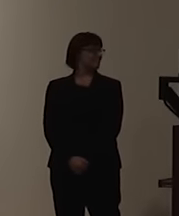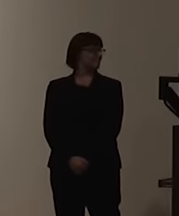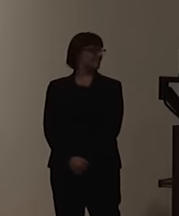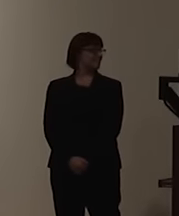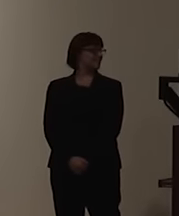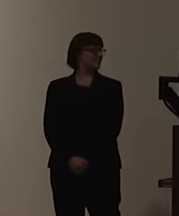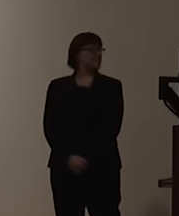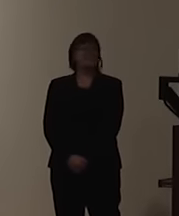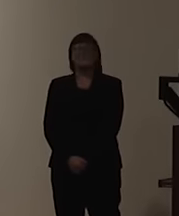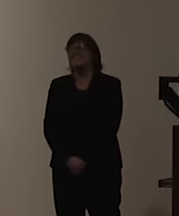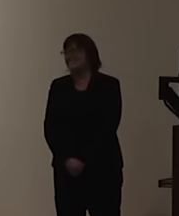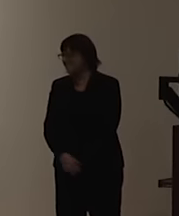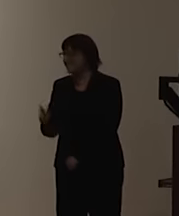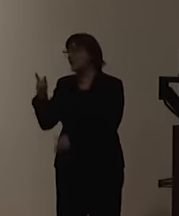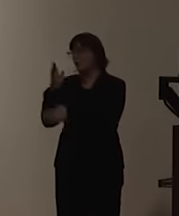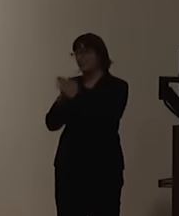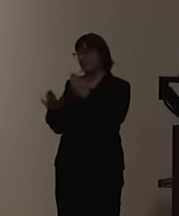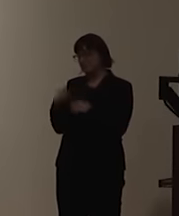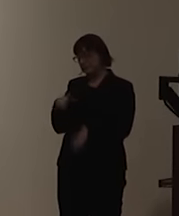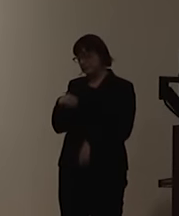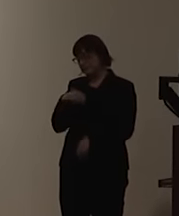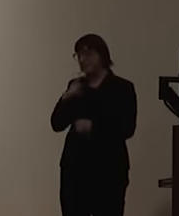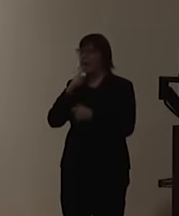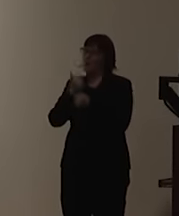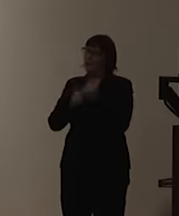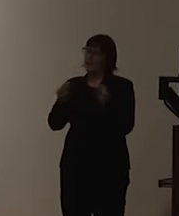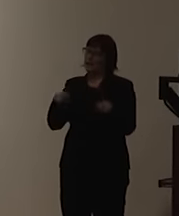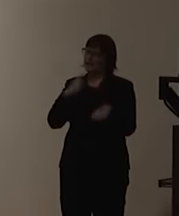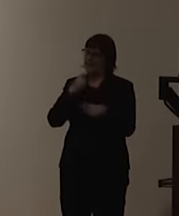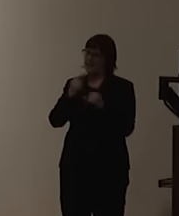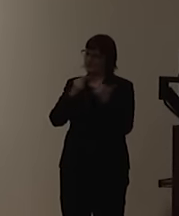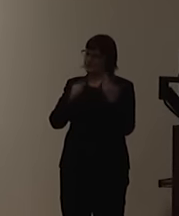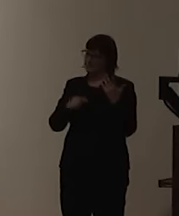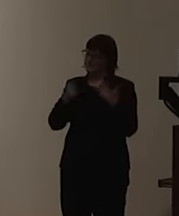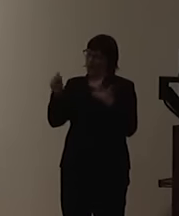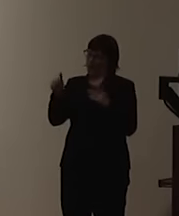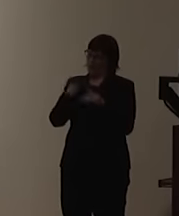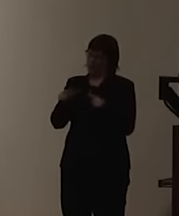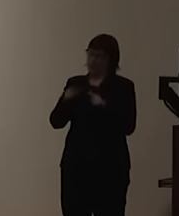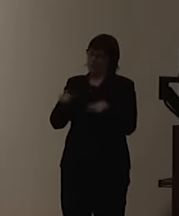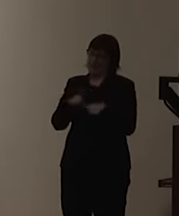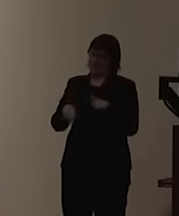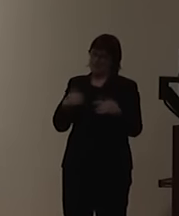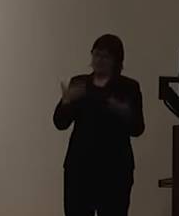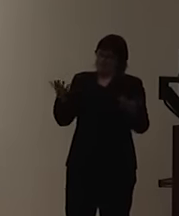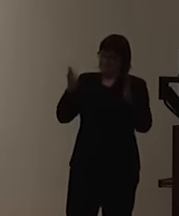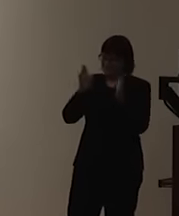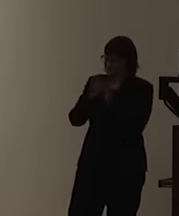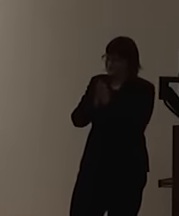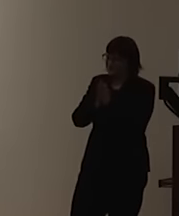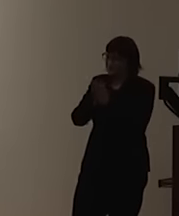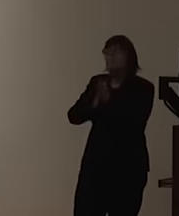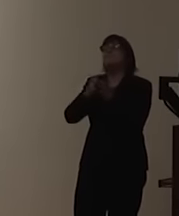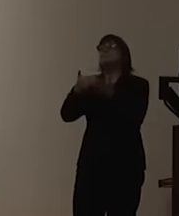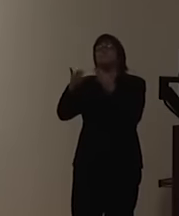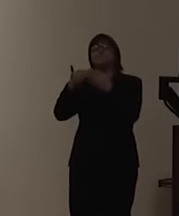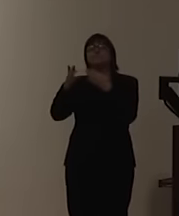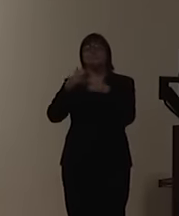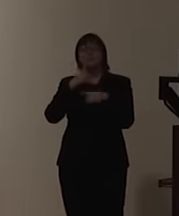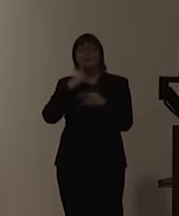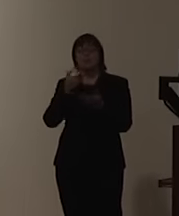It's humbling. I wish I could say these in any other language, but anyway, it's impossible to know